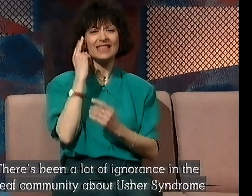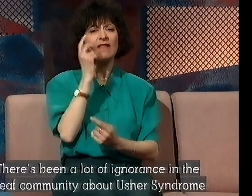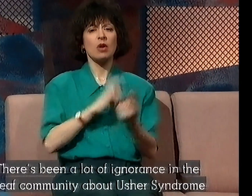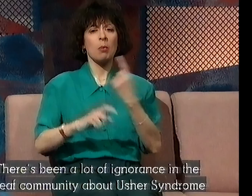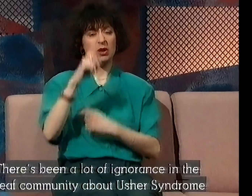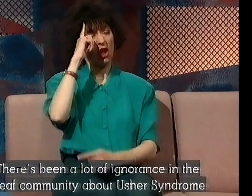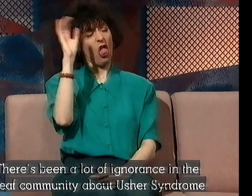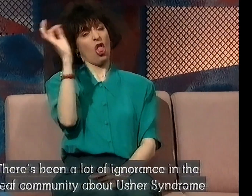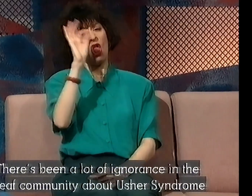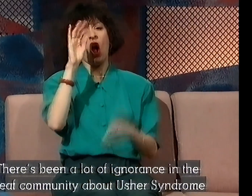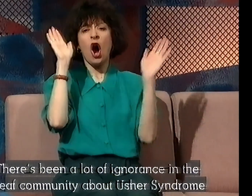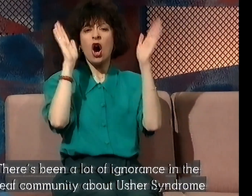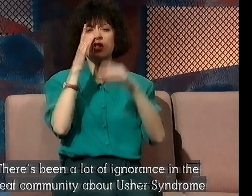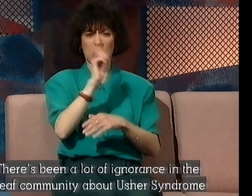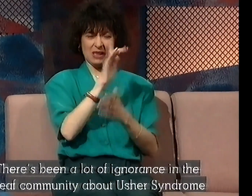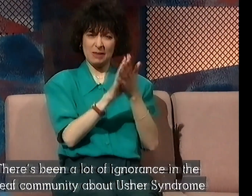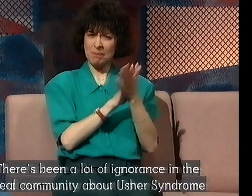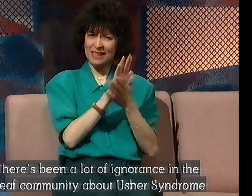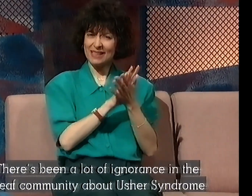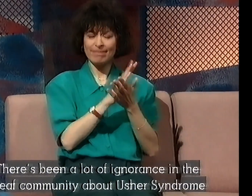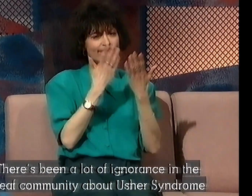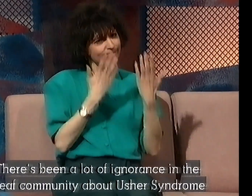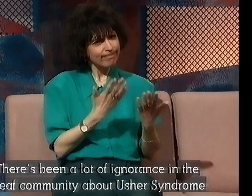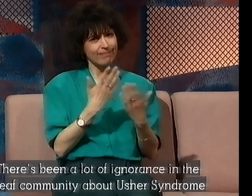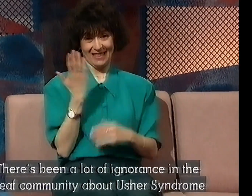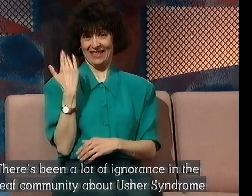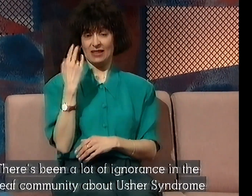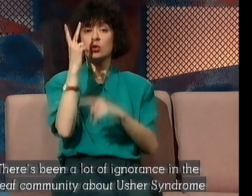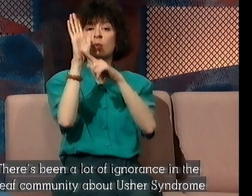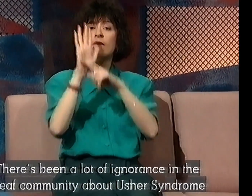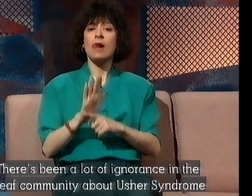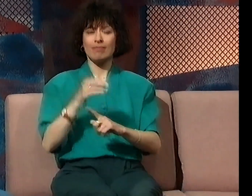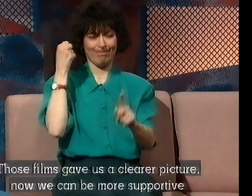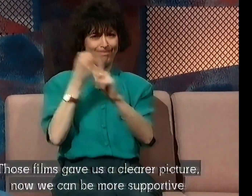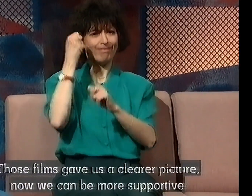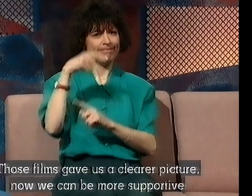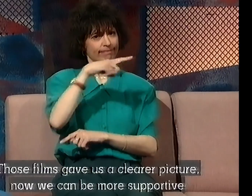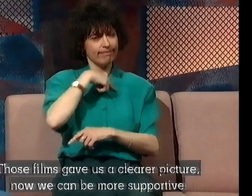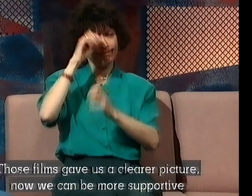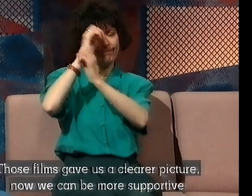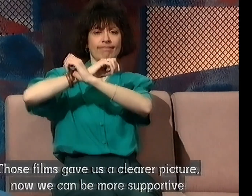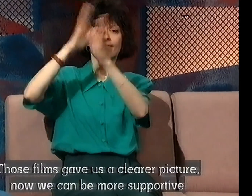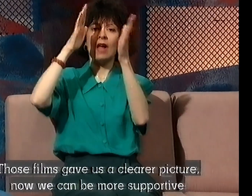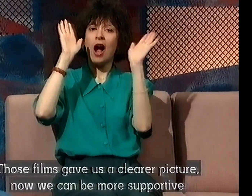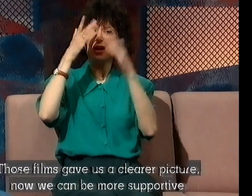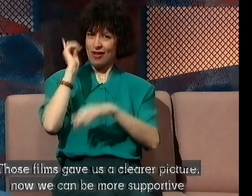For a long time, there's been a lot of ignorance in the deaf community about Usher syndrome. But I think those two films have given us a clearer